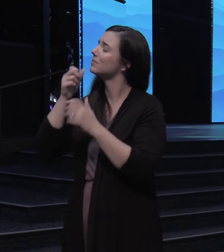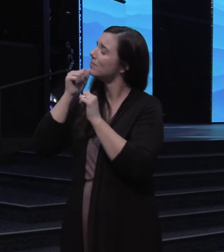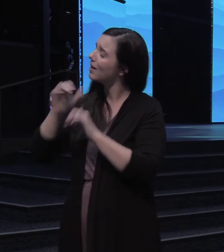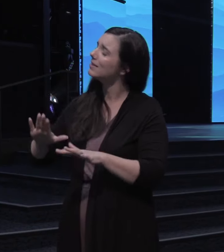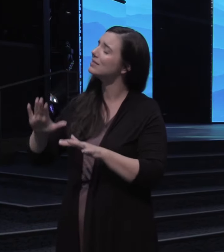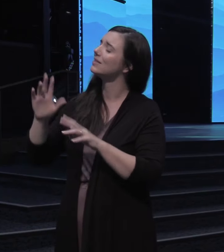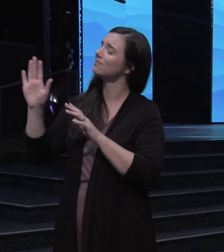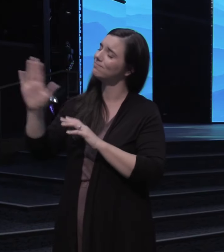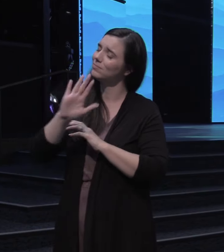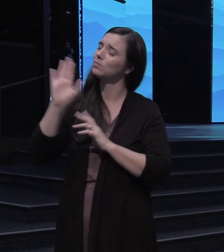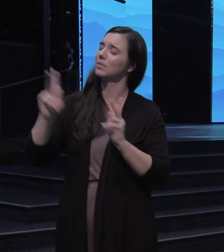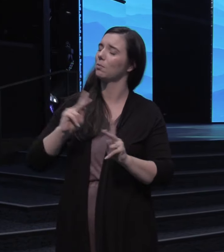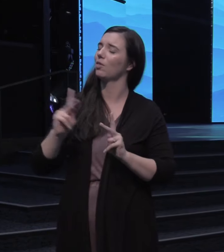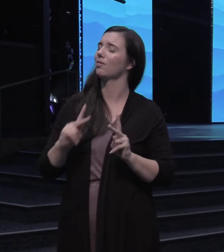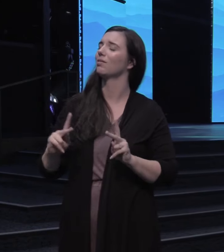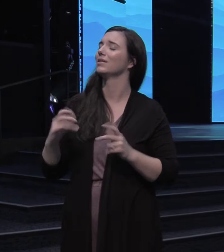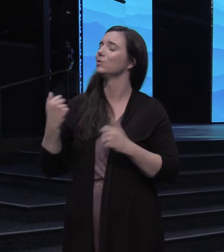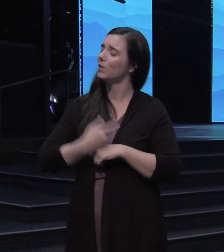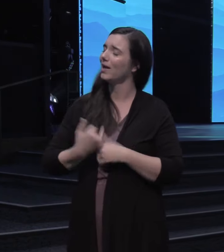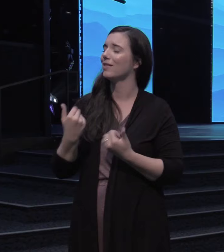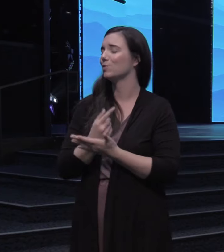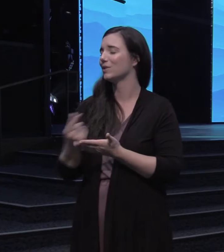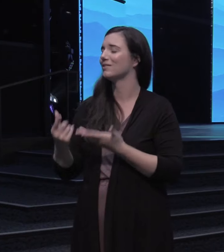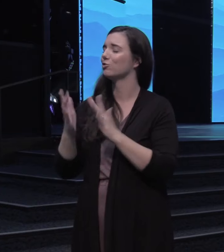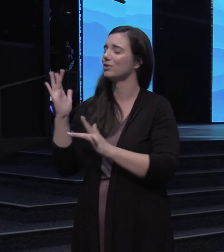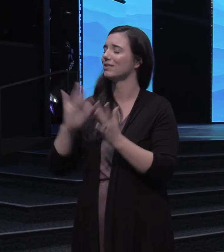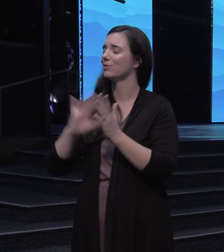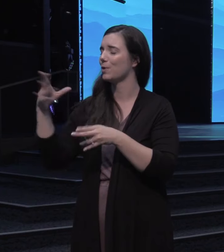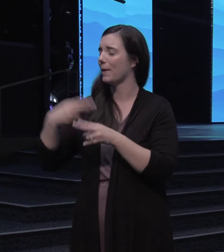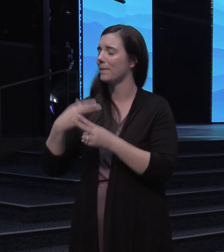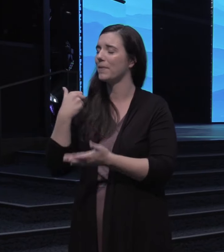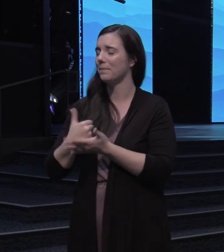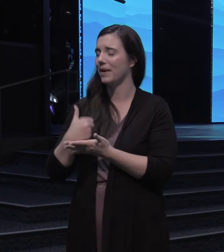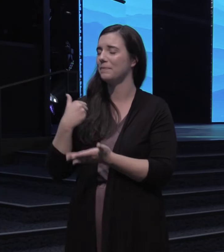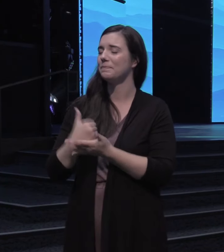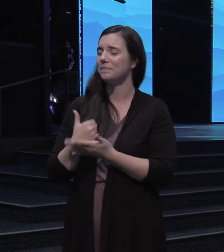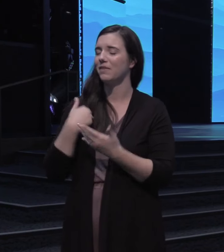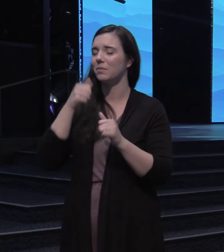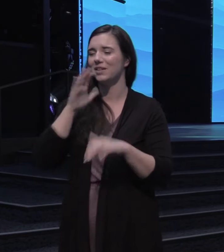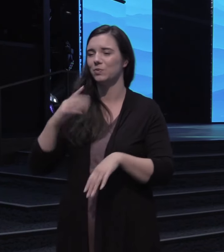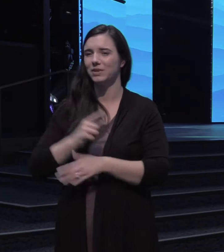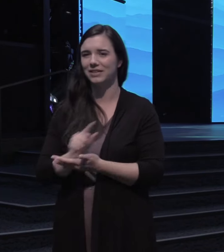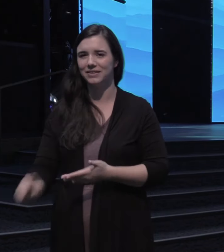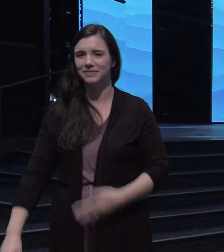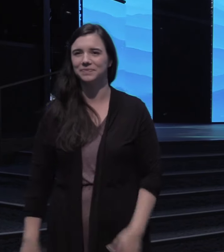on these, your people, today and this week, in Jesus' name. Amen. Have a blessed week.